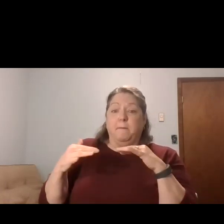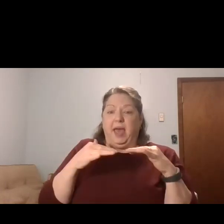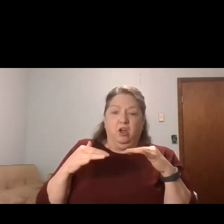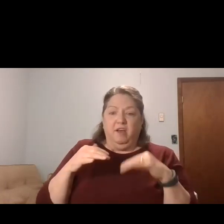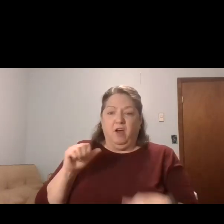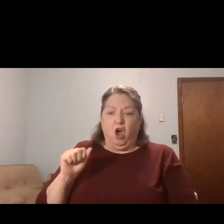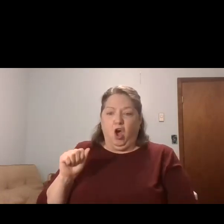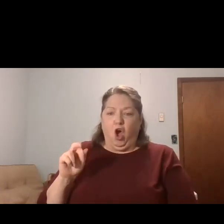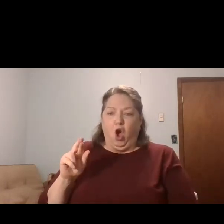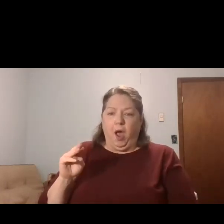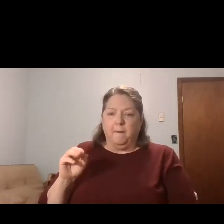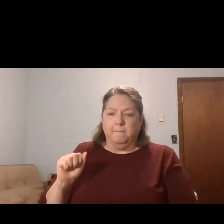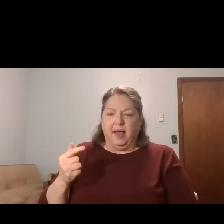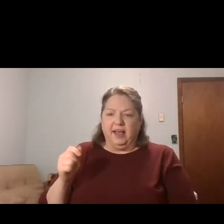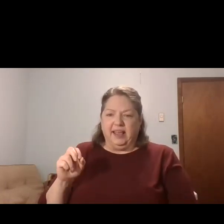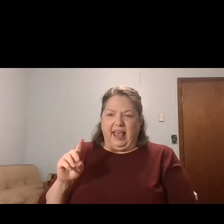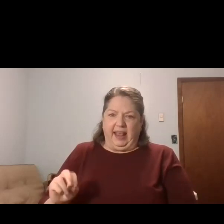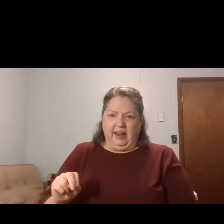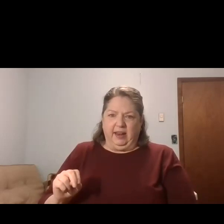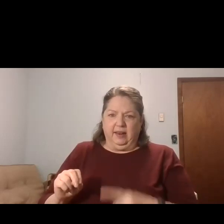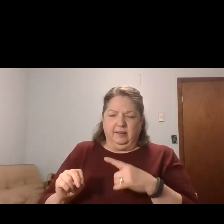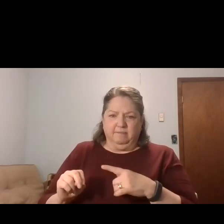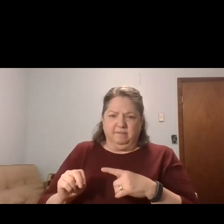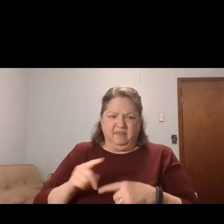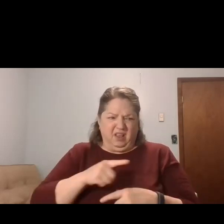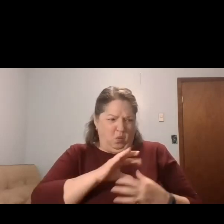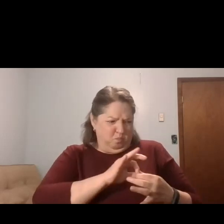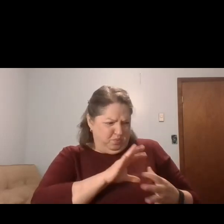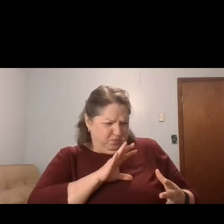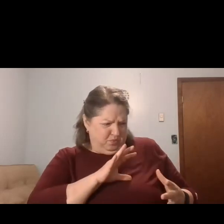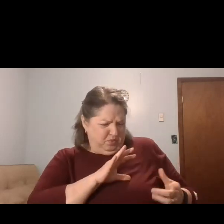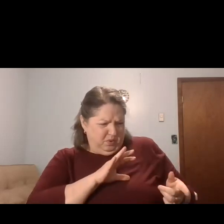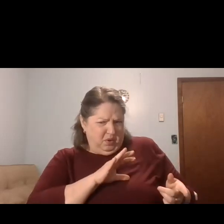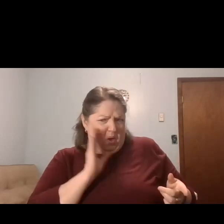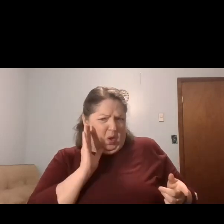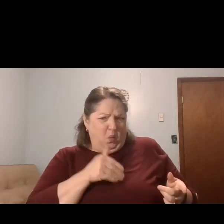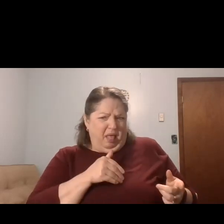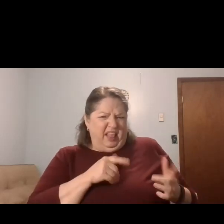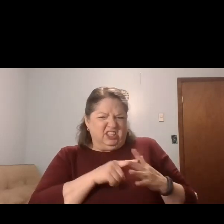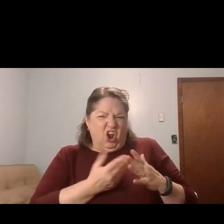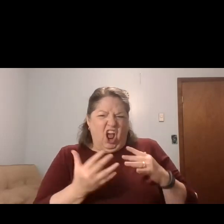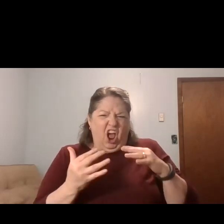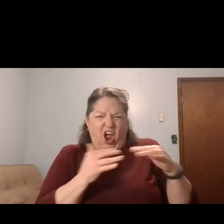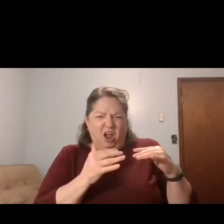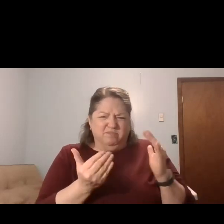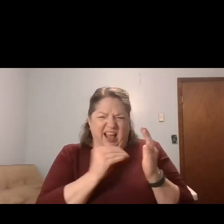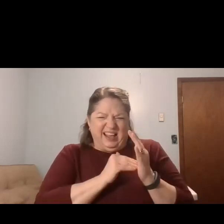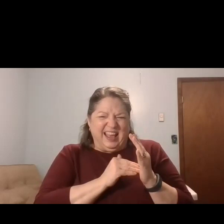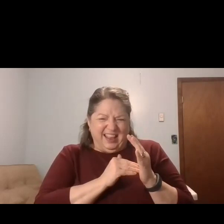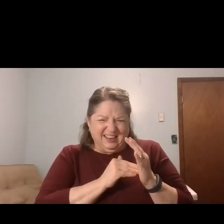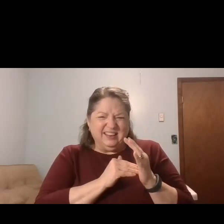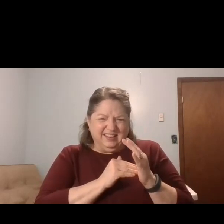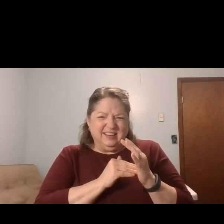where Satan, who is bound, will be let loose, and he will gather his army and come to fight against God and his army, and